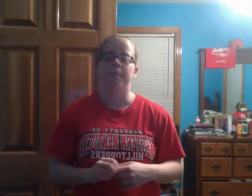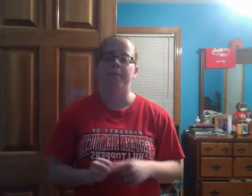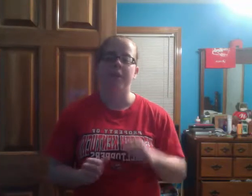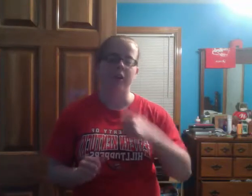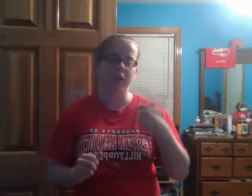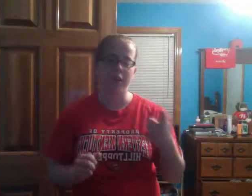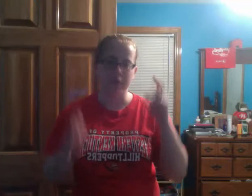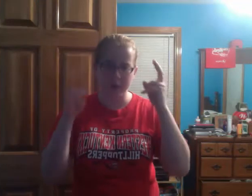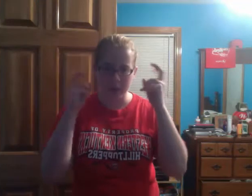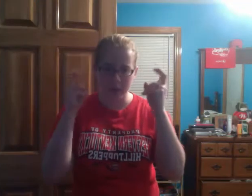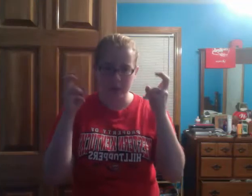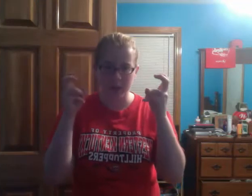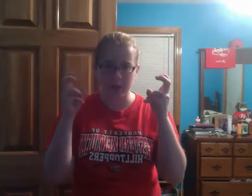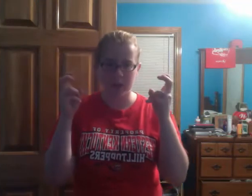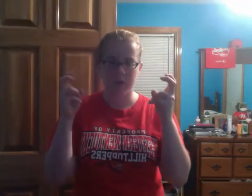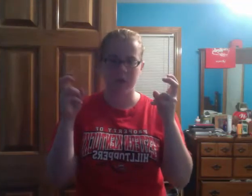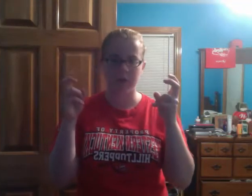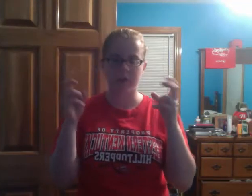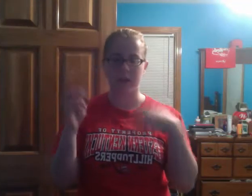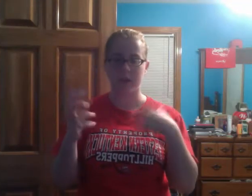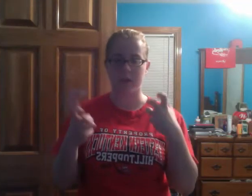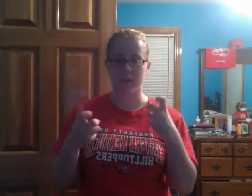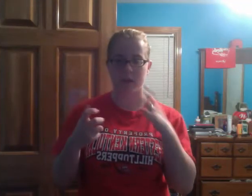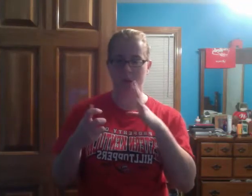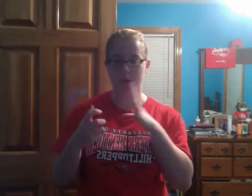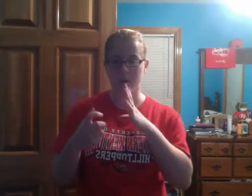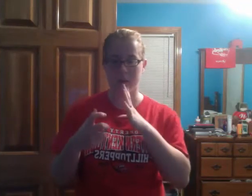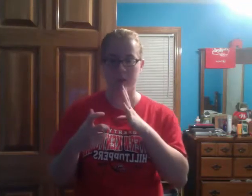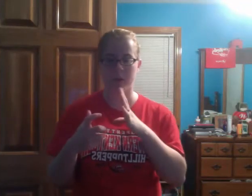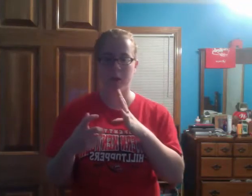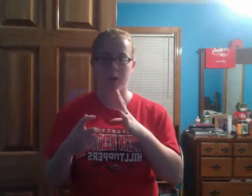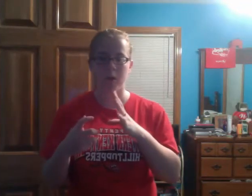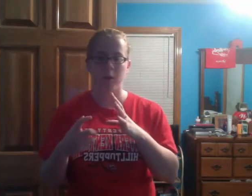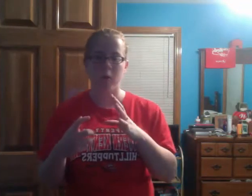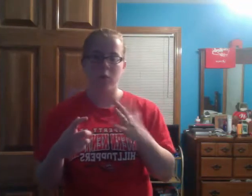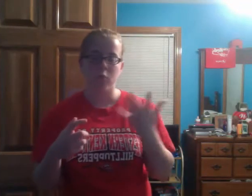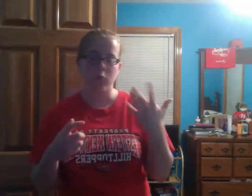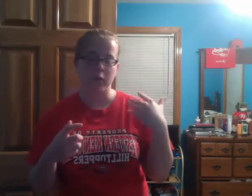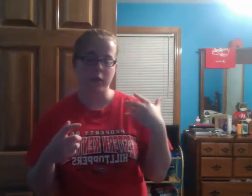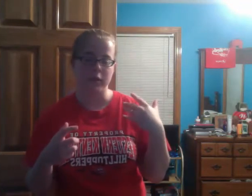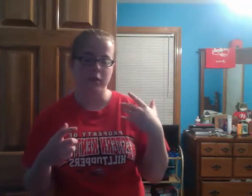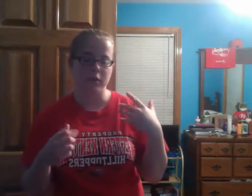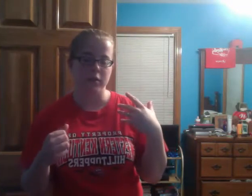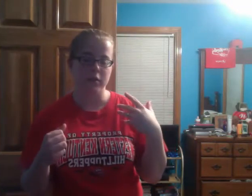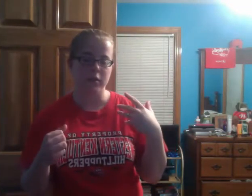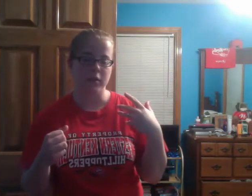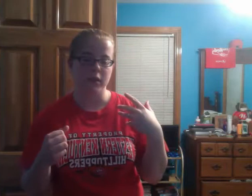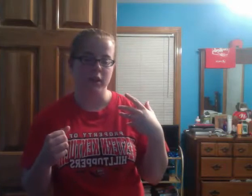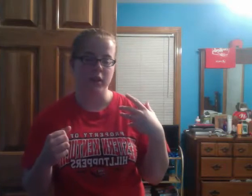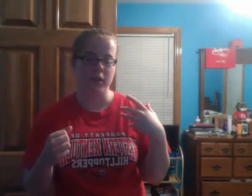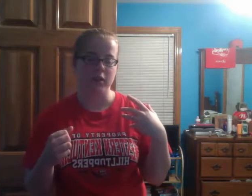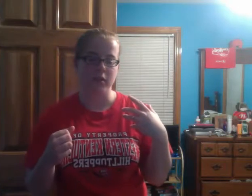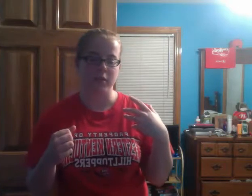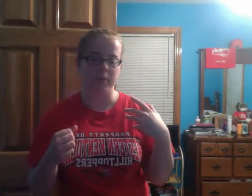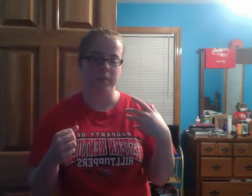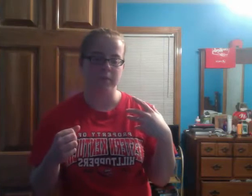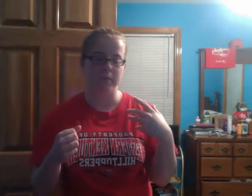The other topic that I wanted to talk about was the